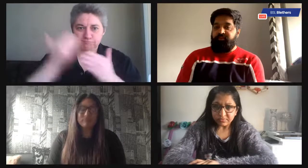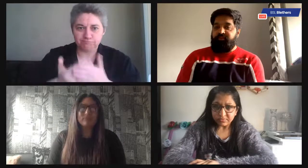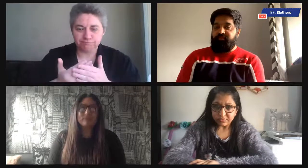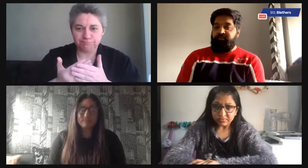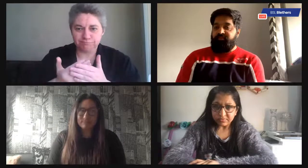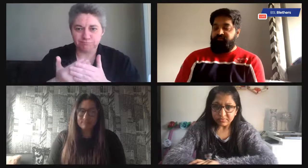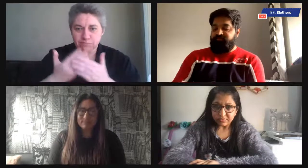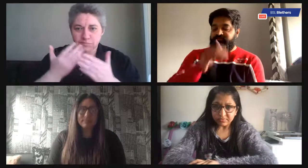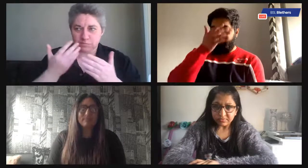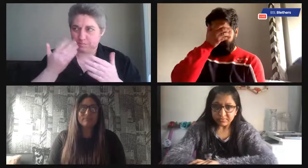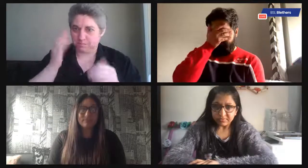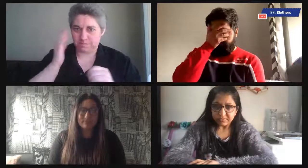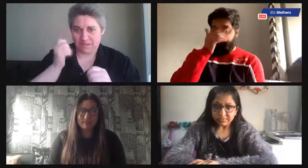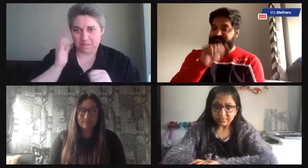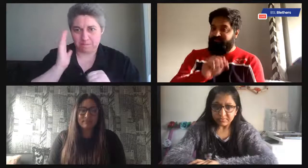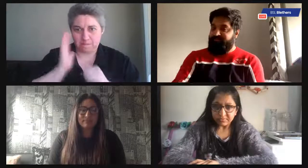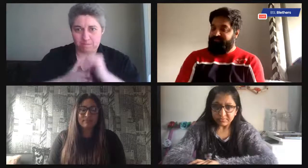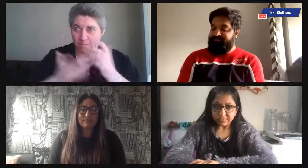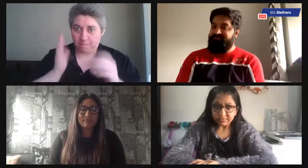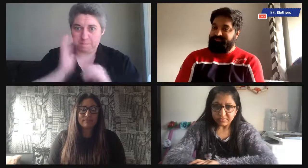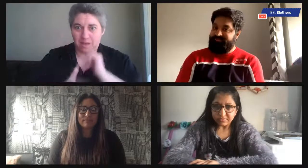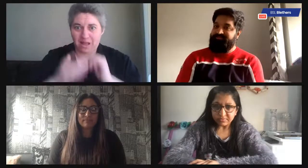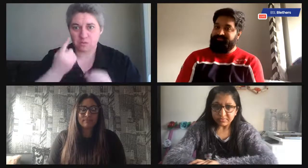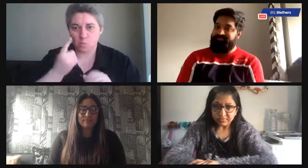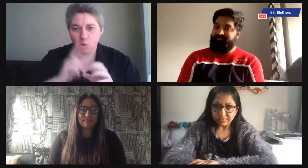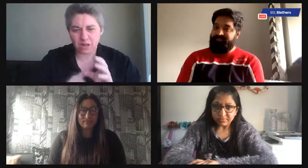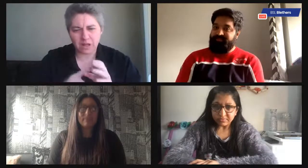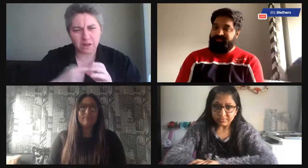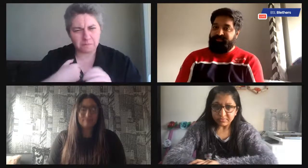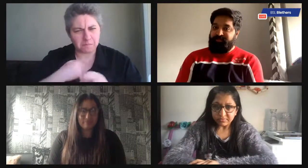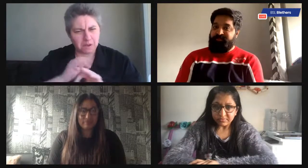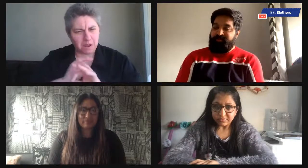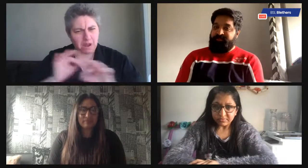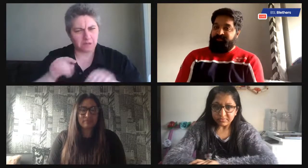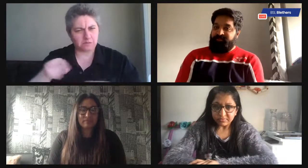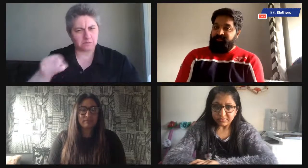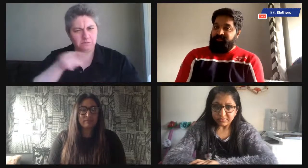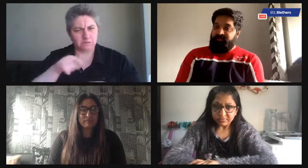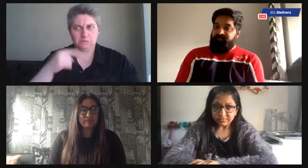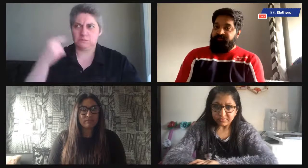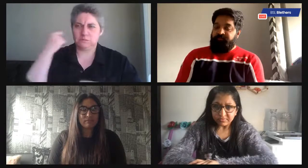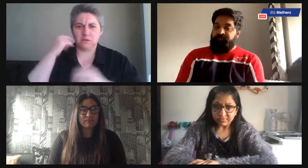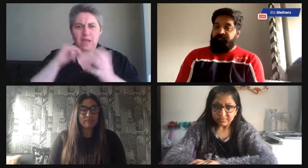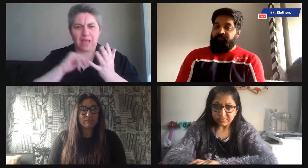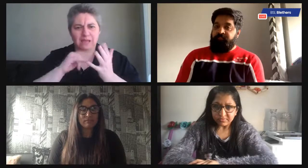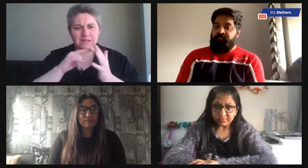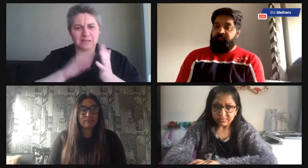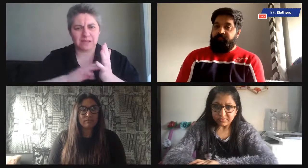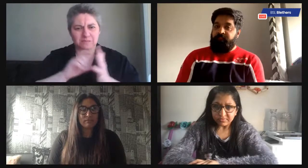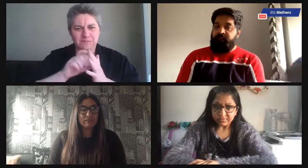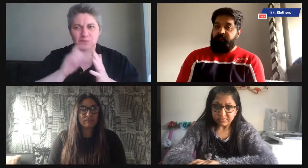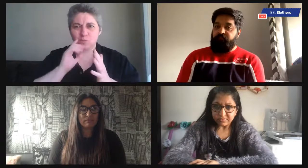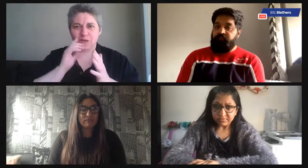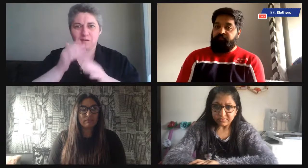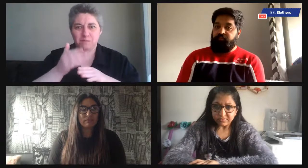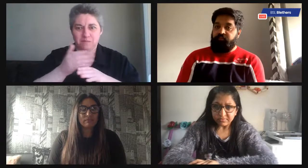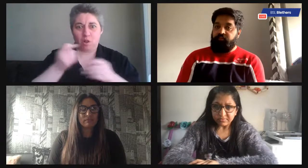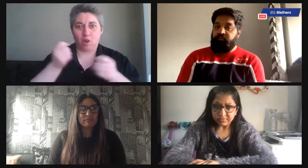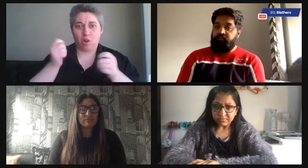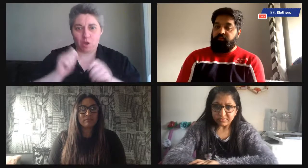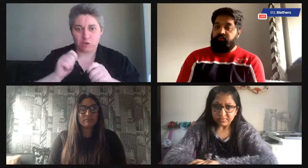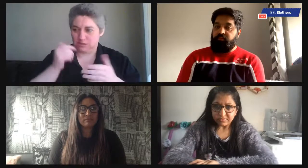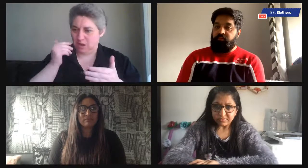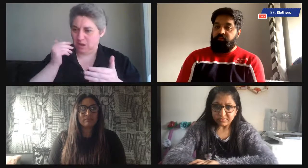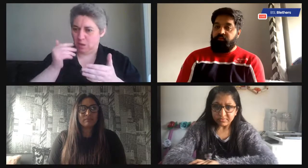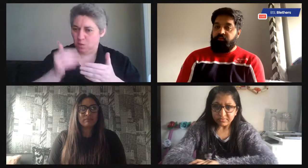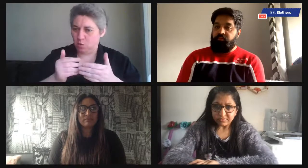was the first year anniversary of the UK lockdown, so we're now past the first year.